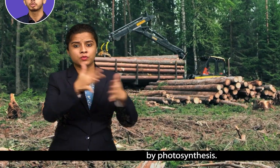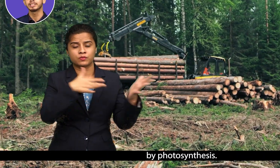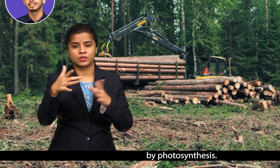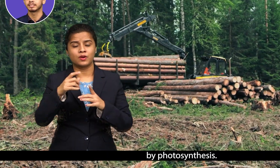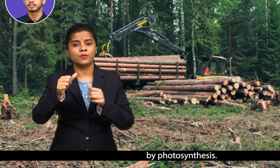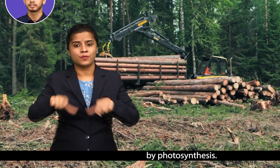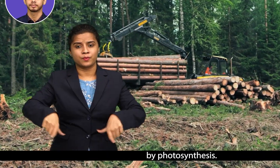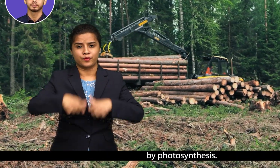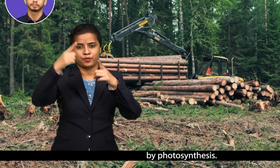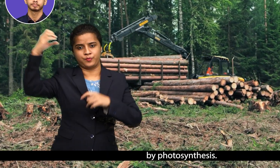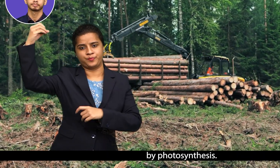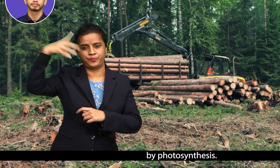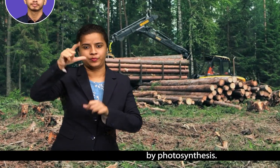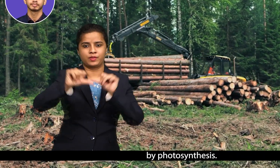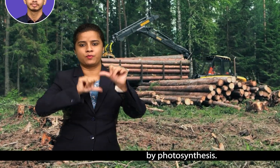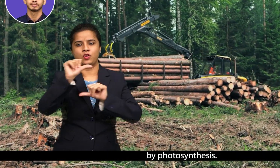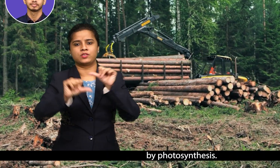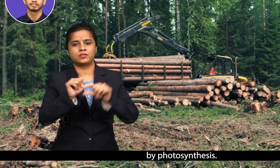by photosynthesis.